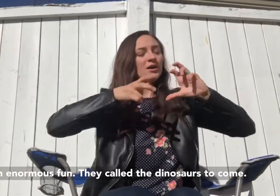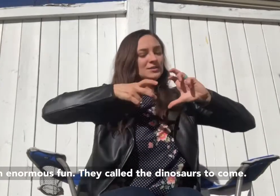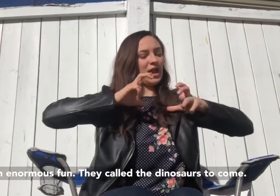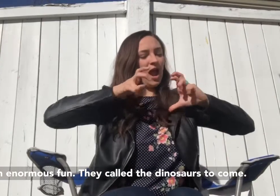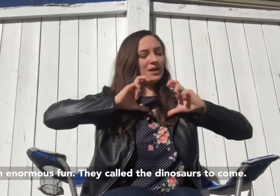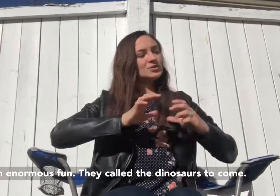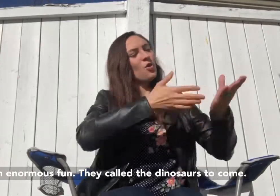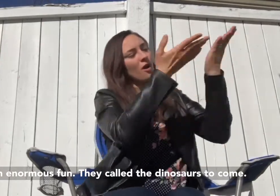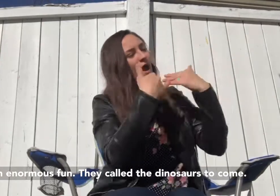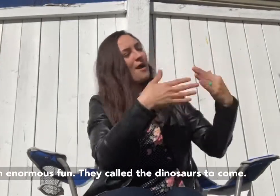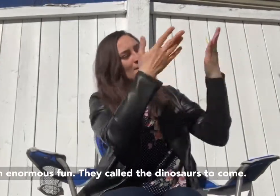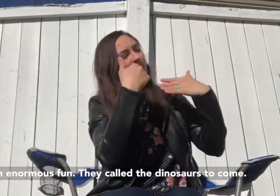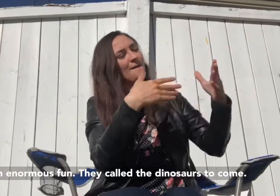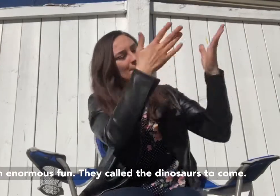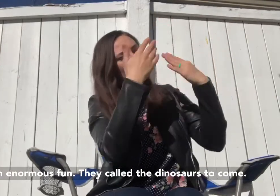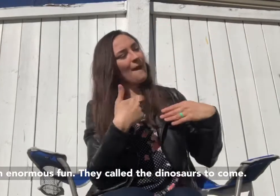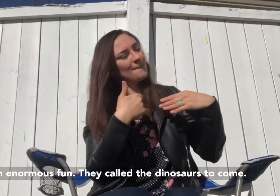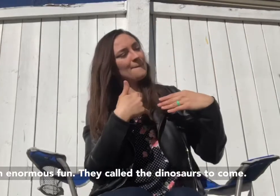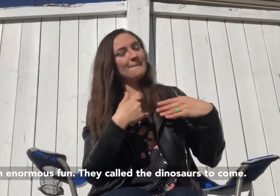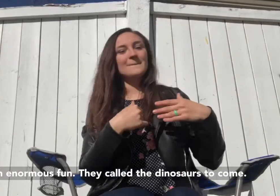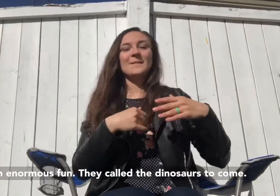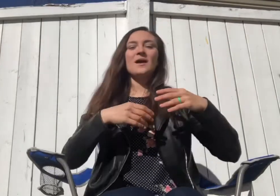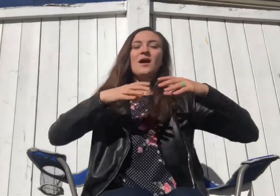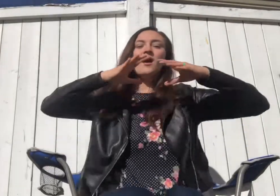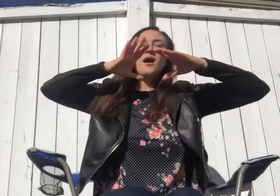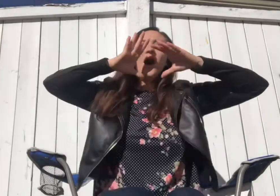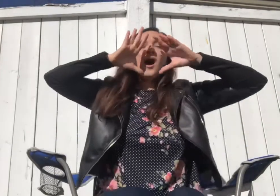the dinosaurs to come.